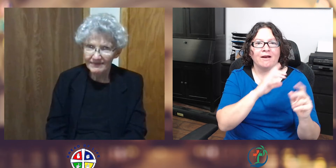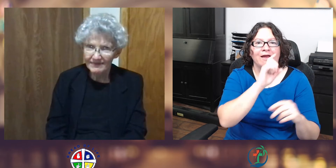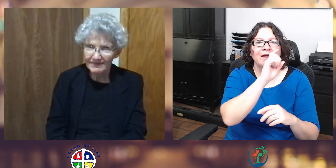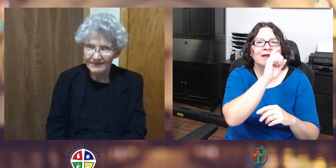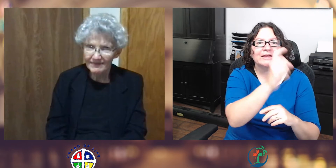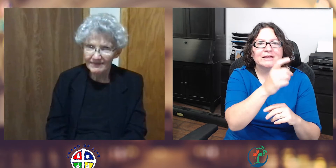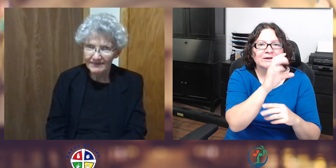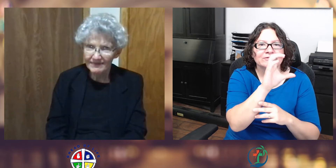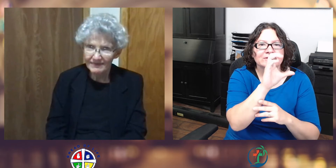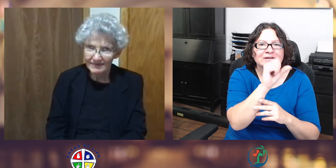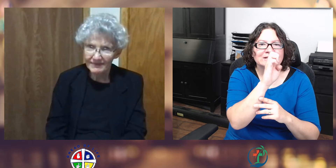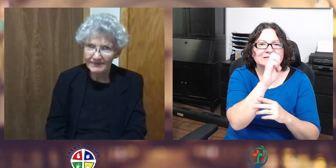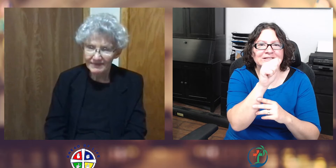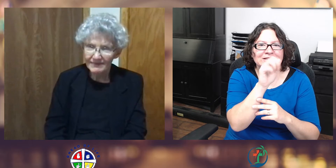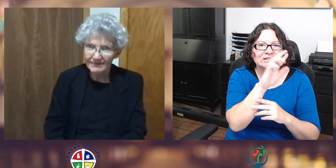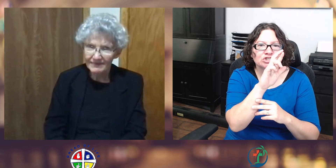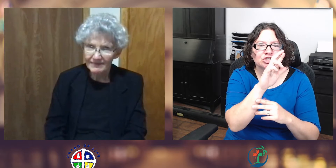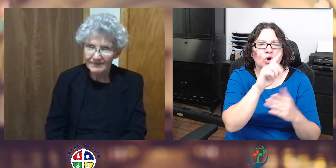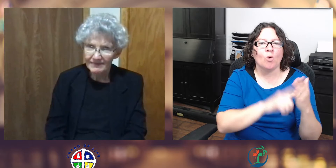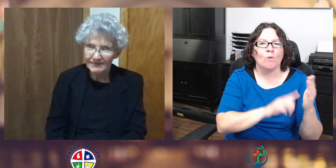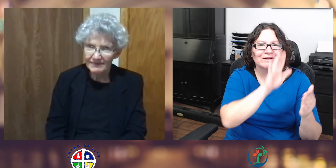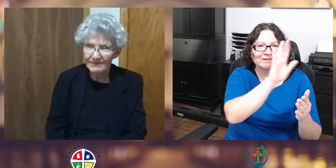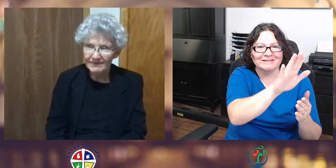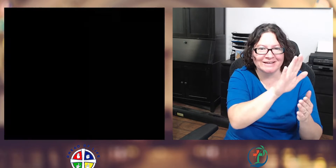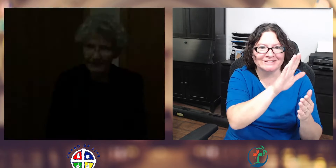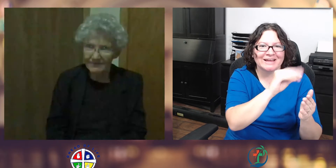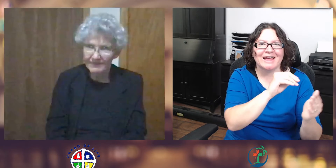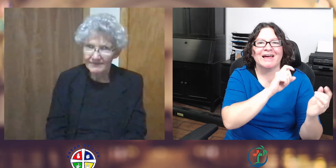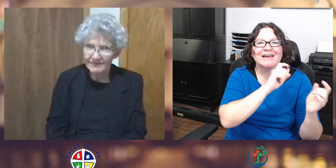what? A death what?